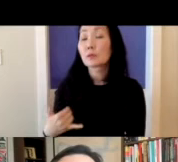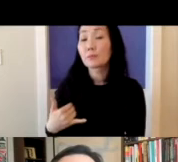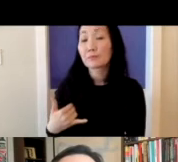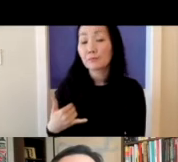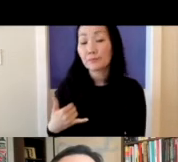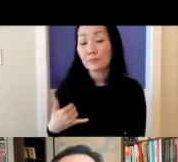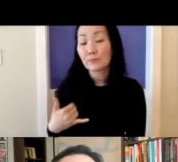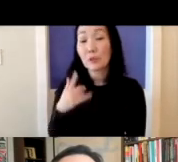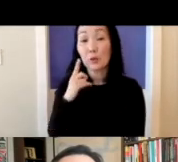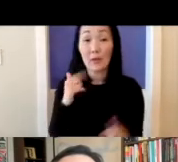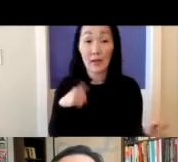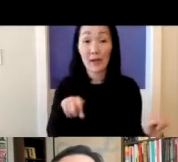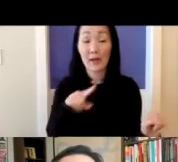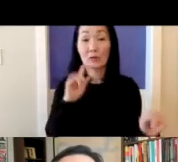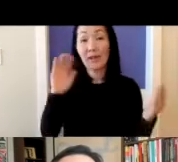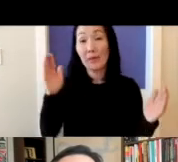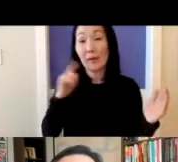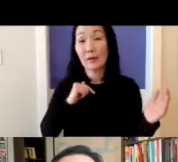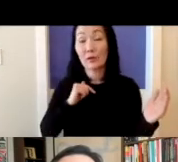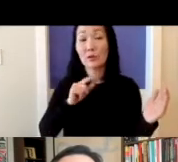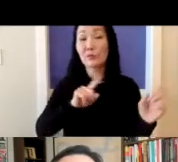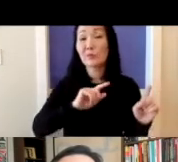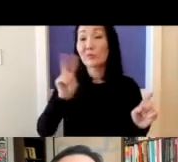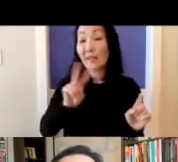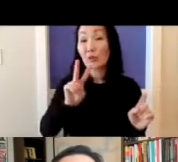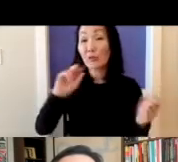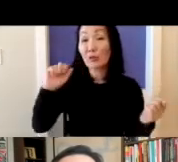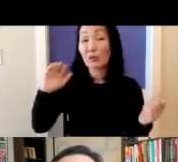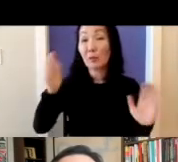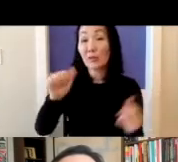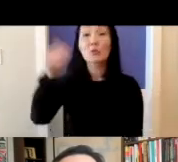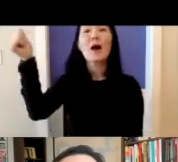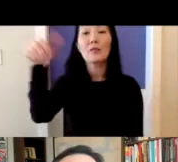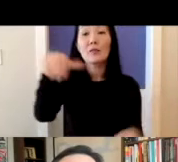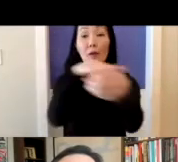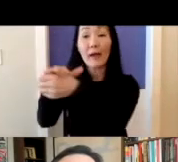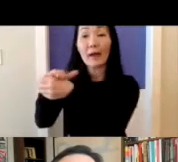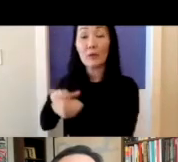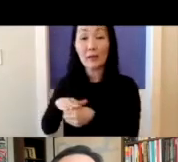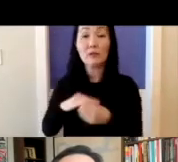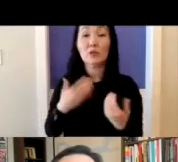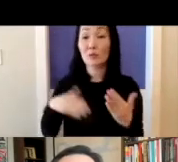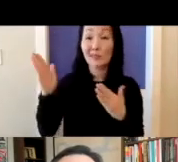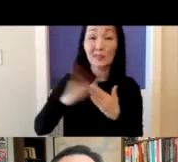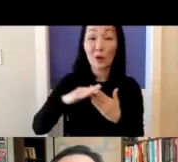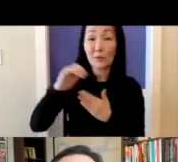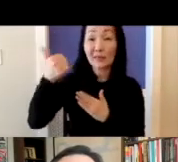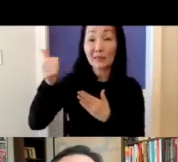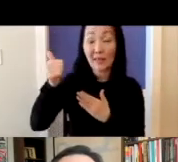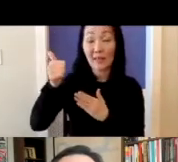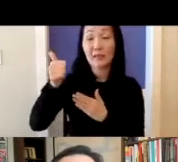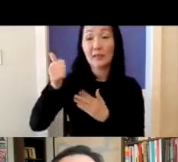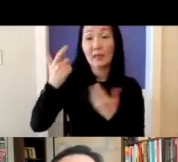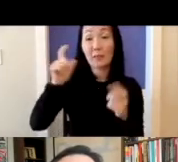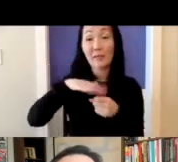of the region. And we see that really the role of the region, when we look at the top 10 largest regions